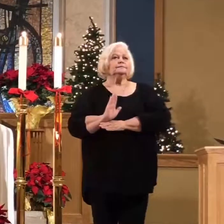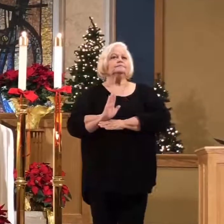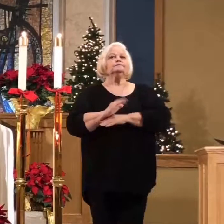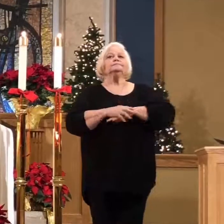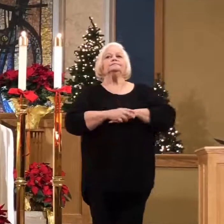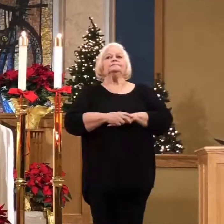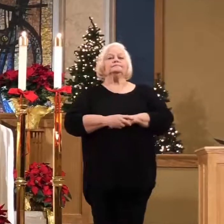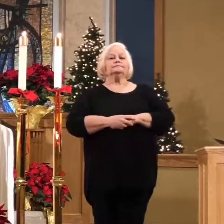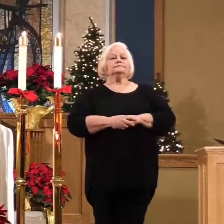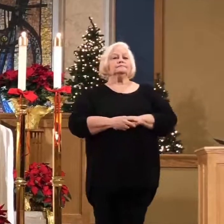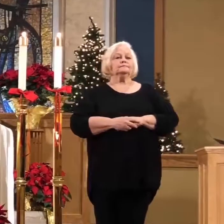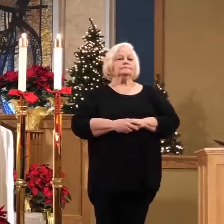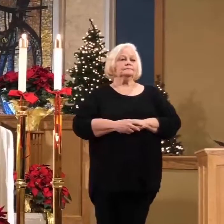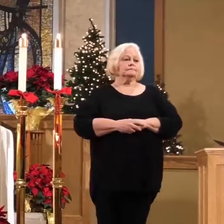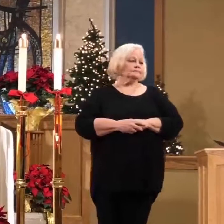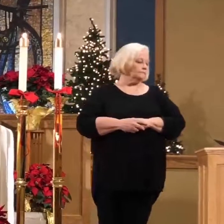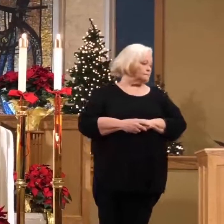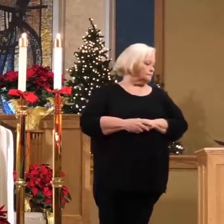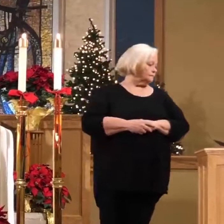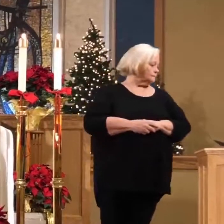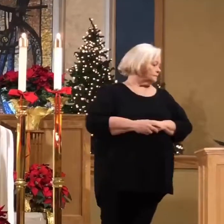Amen.